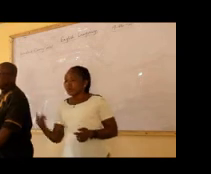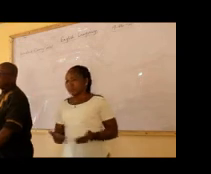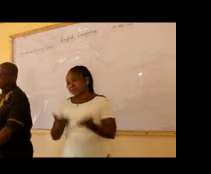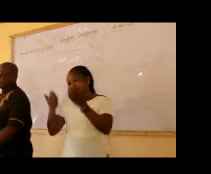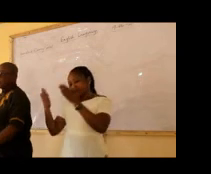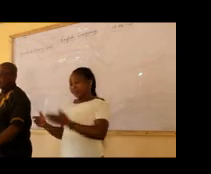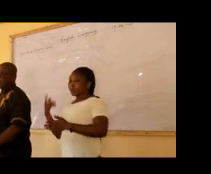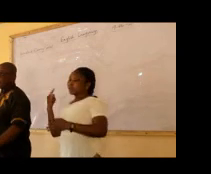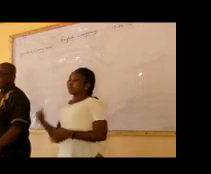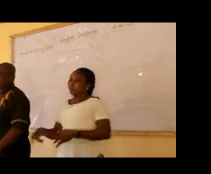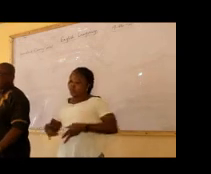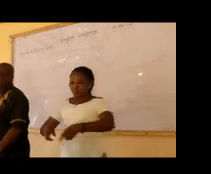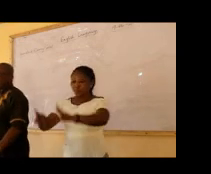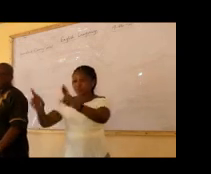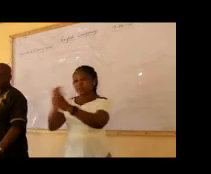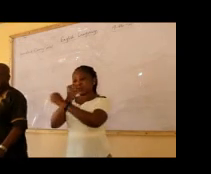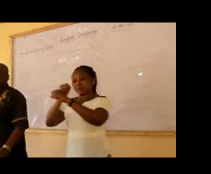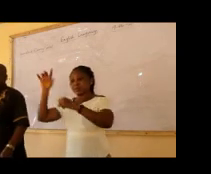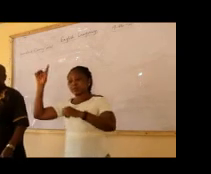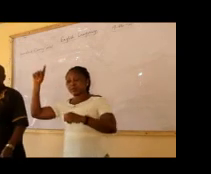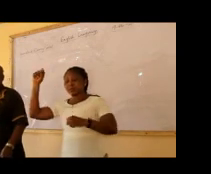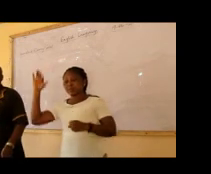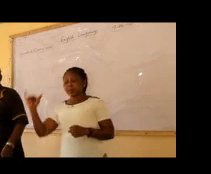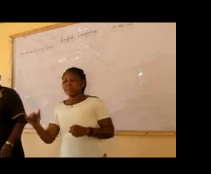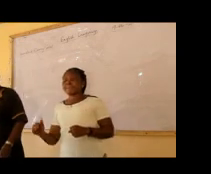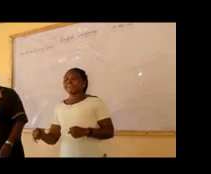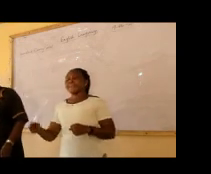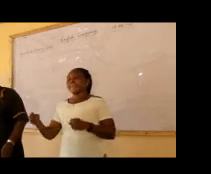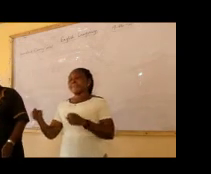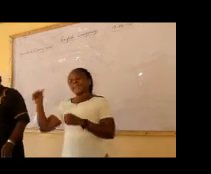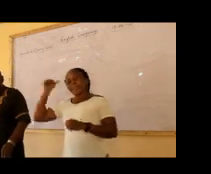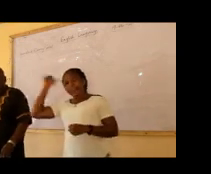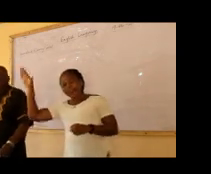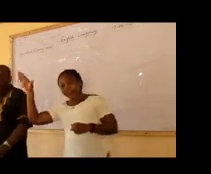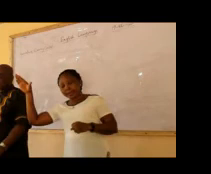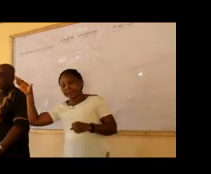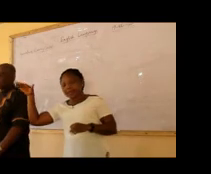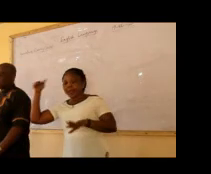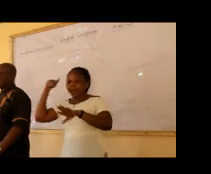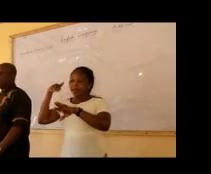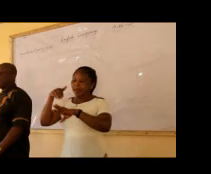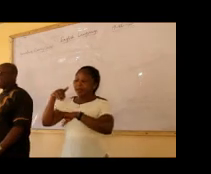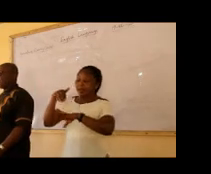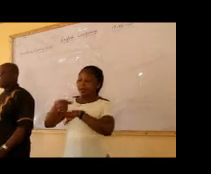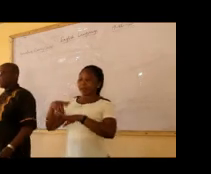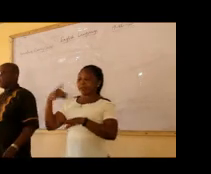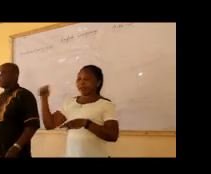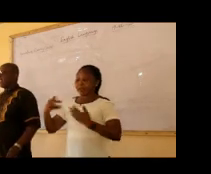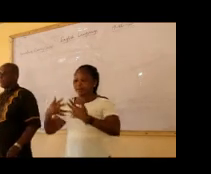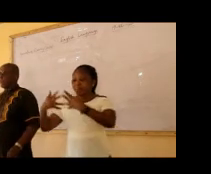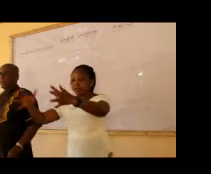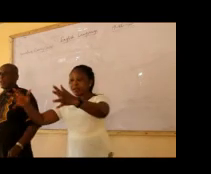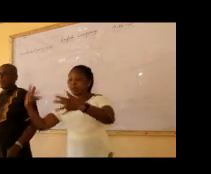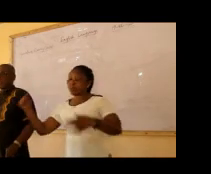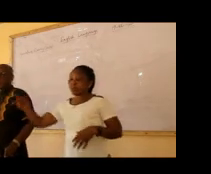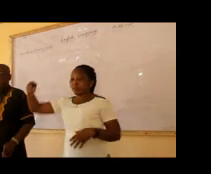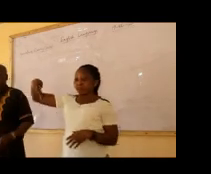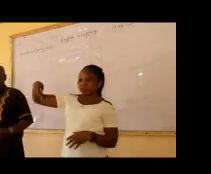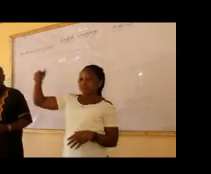men at the park, especially at the gates, so that any driver that is leaving the